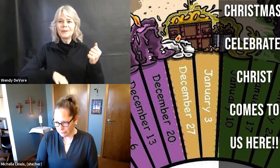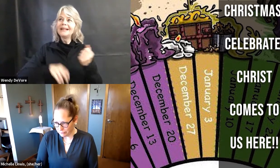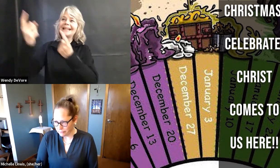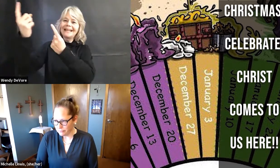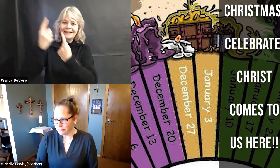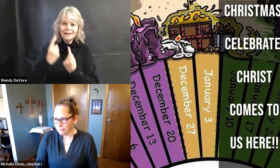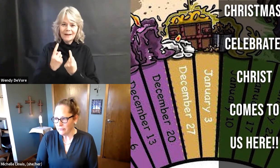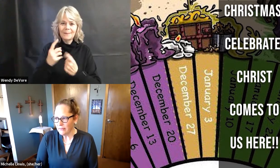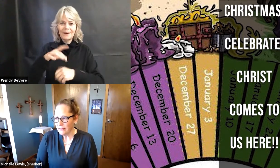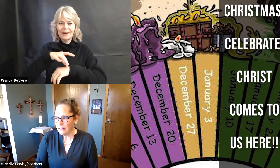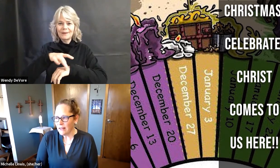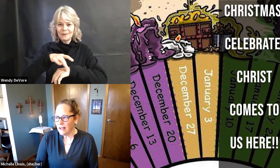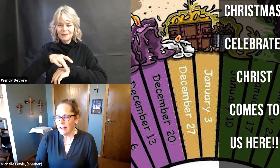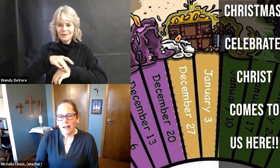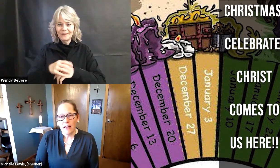earth.